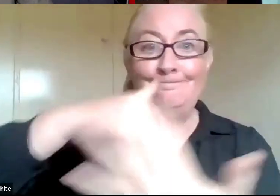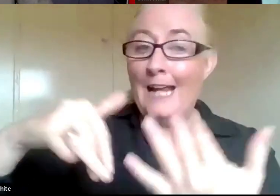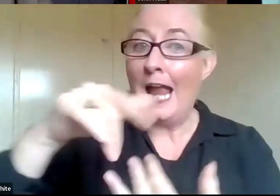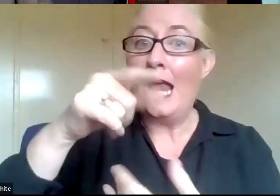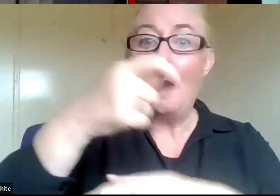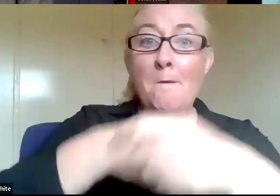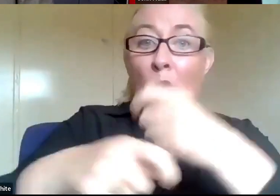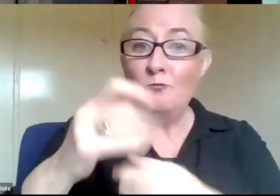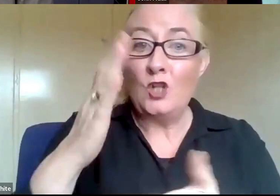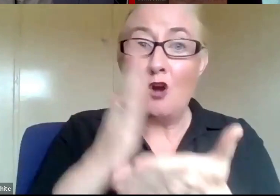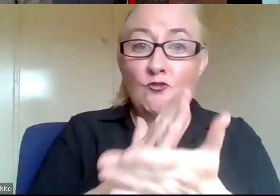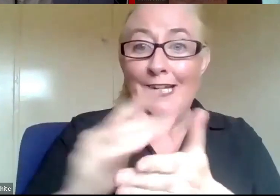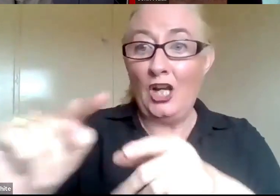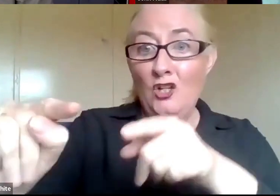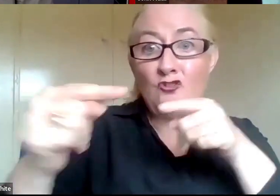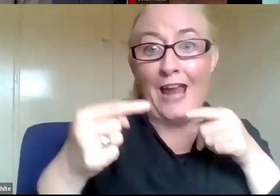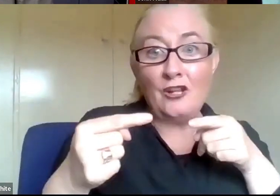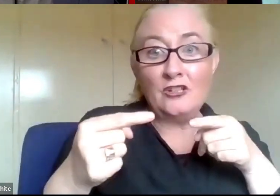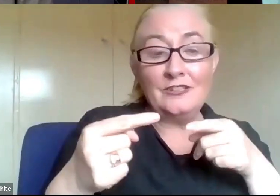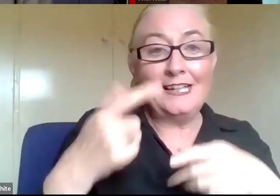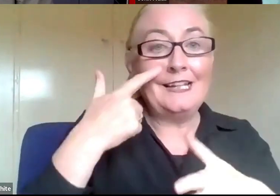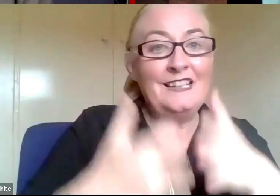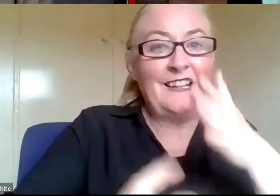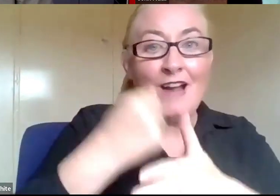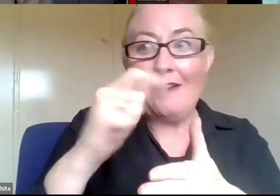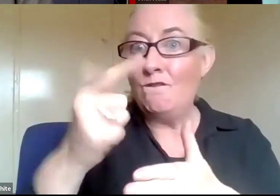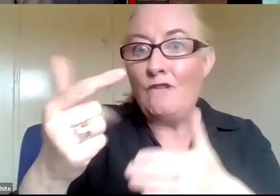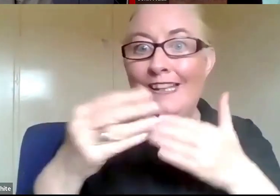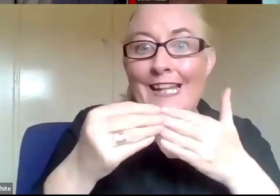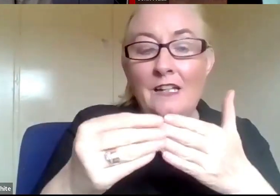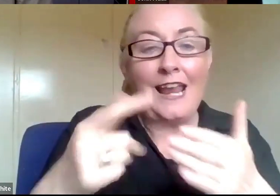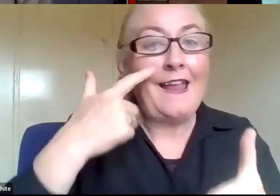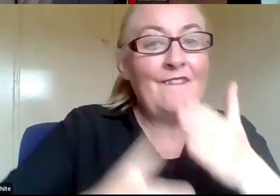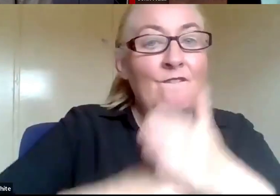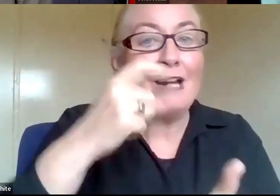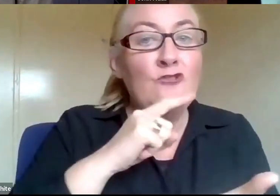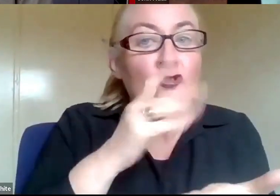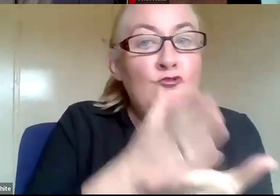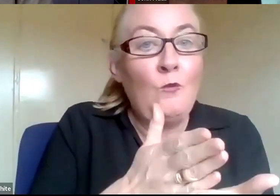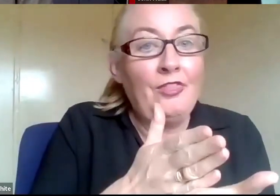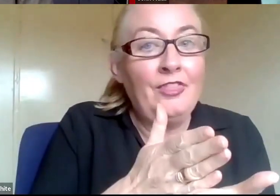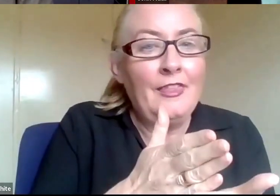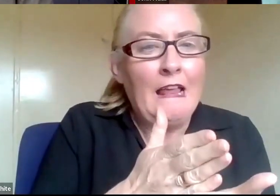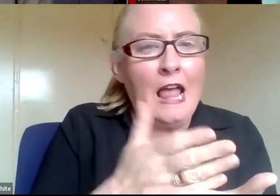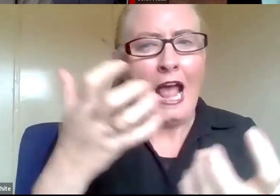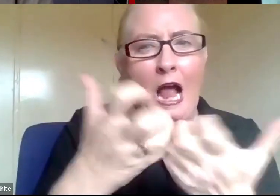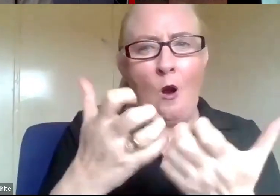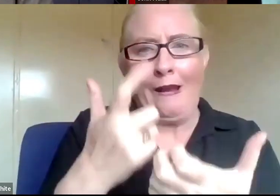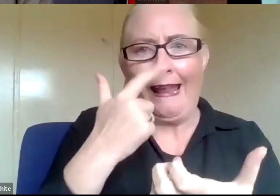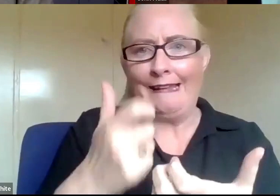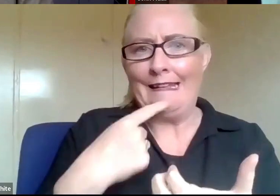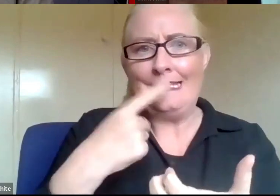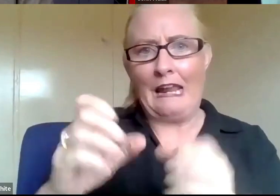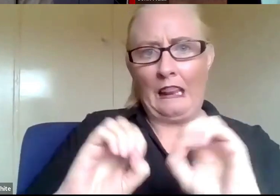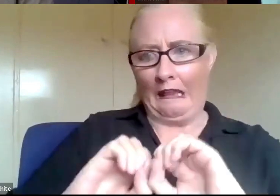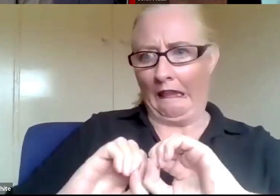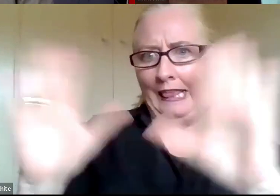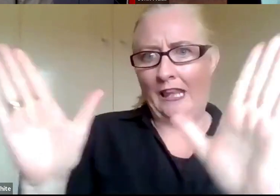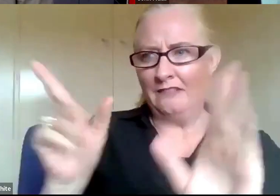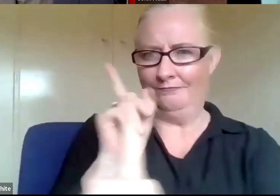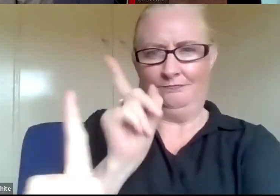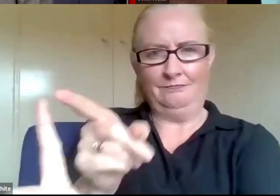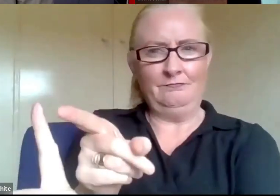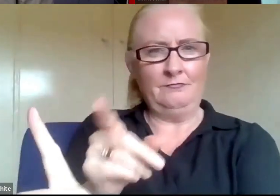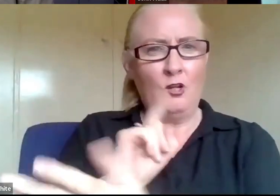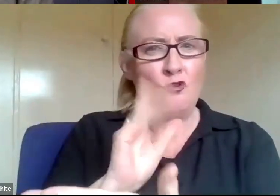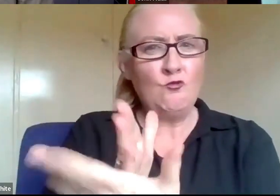the truth, to be able to discern clearly, to be clear thinking about what they're